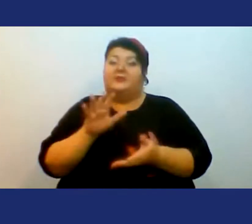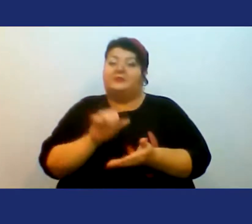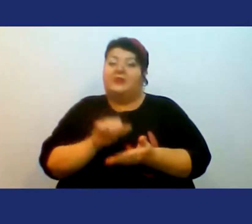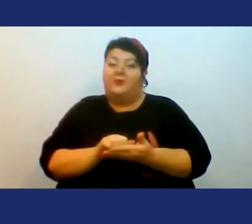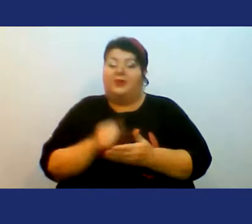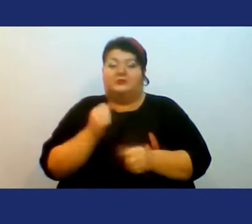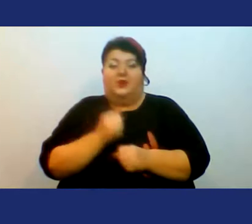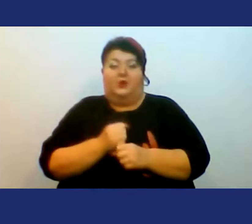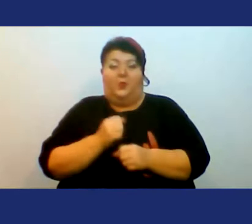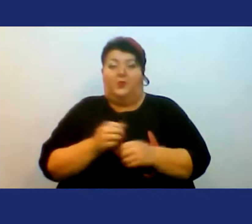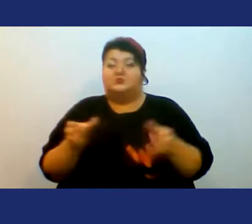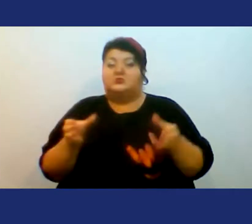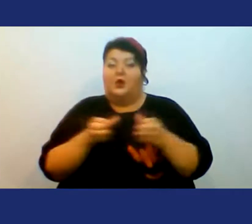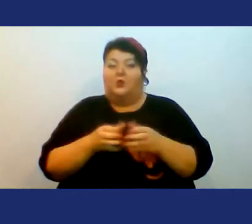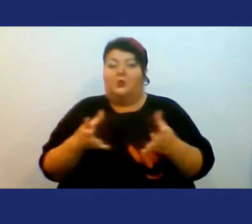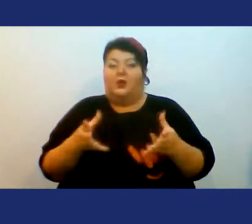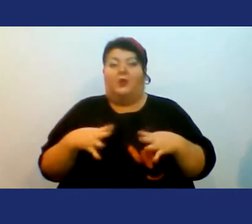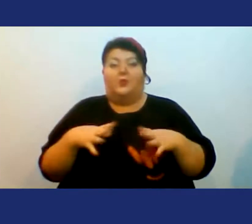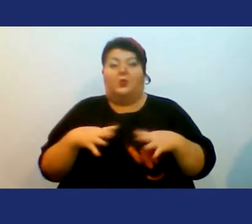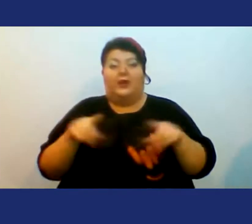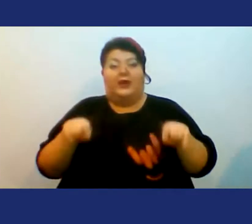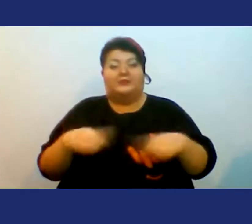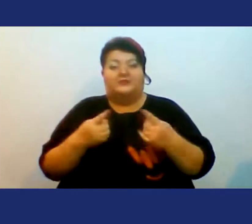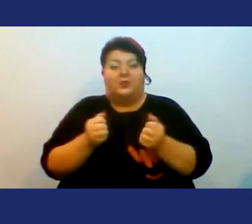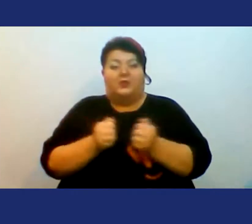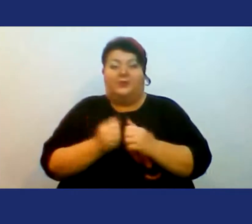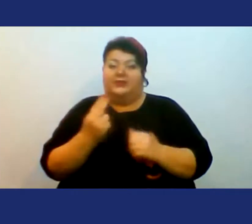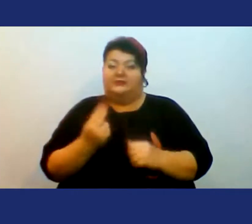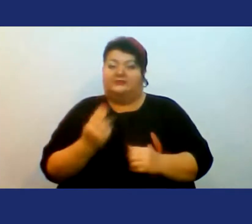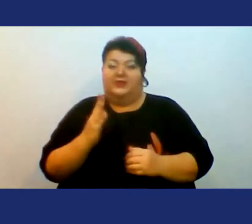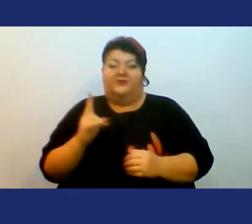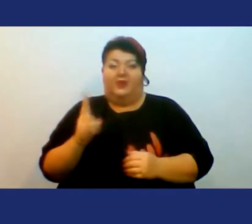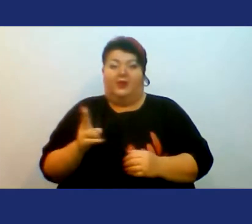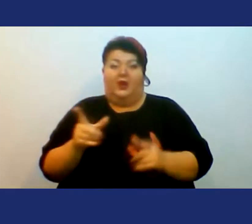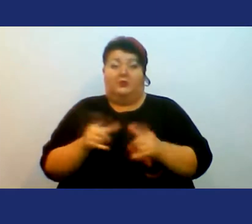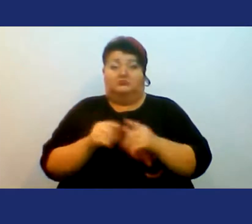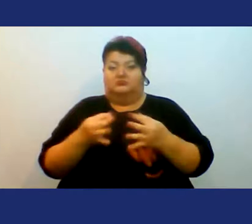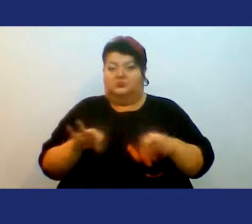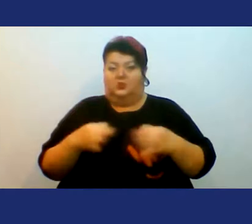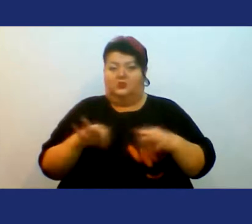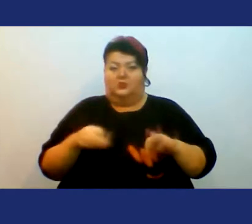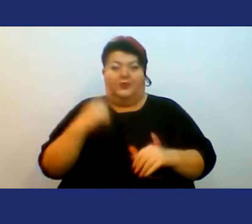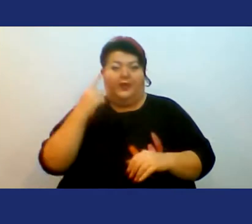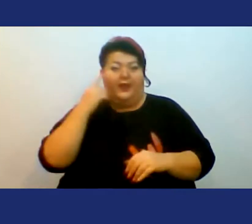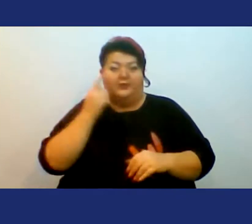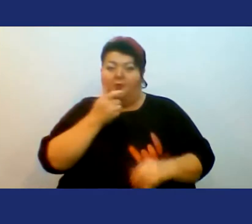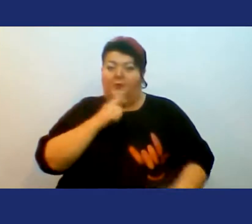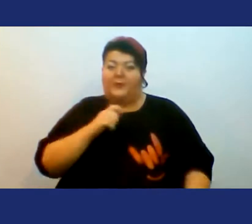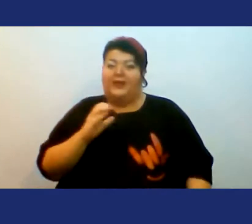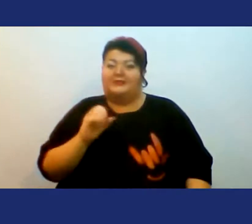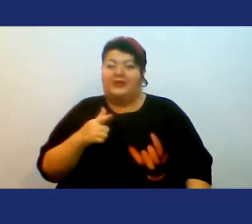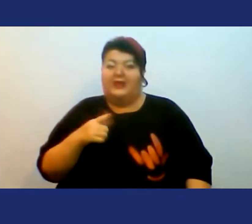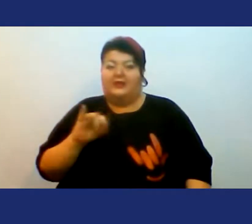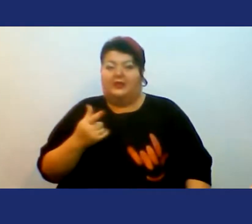role of the government should be to ensure all conditions are in place, to ensure all